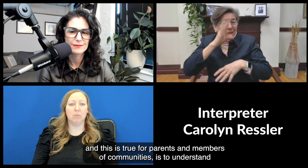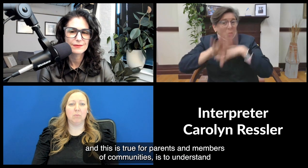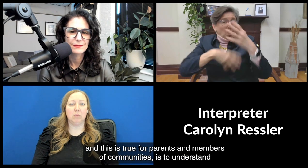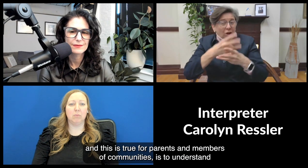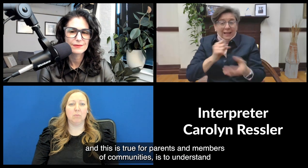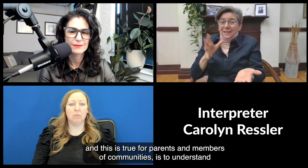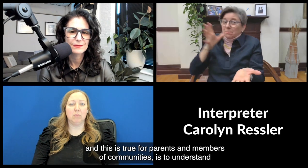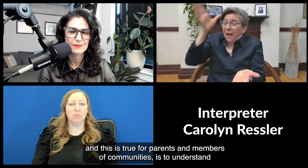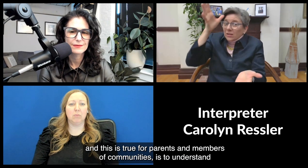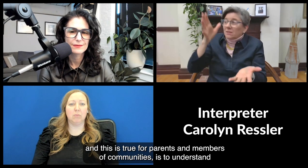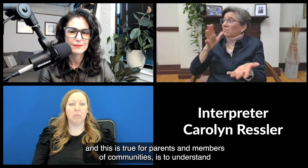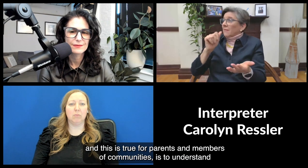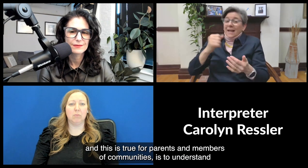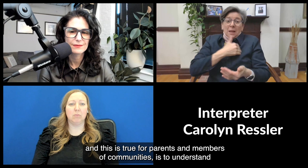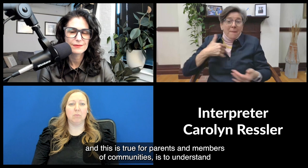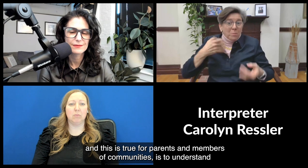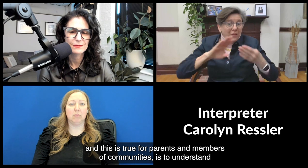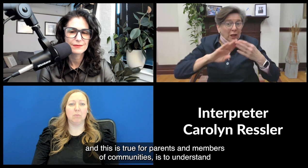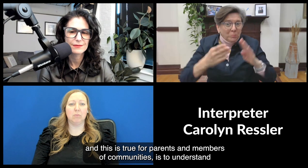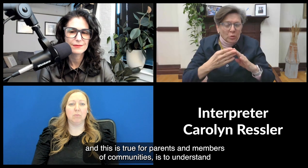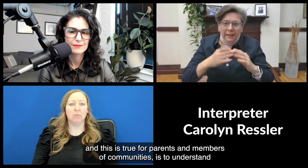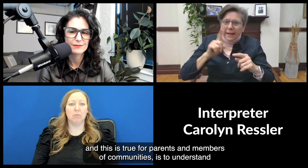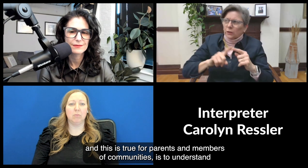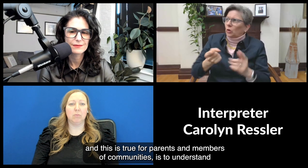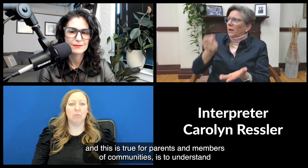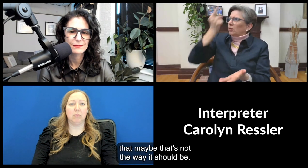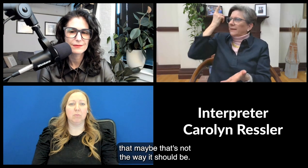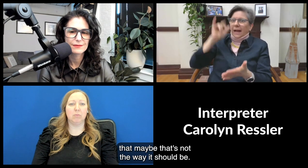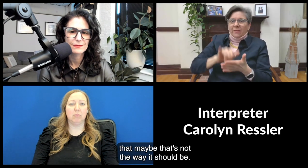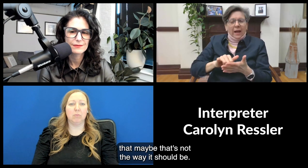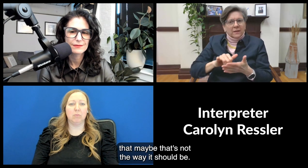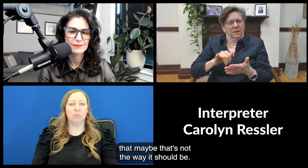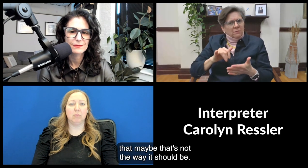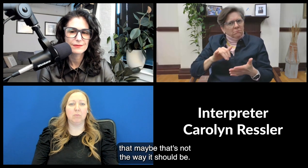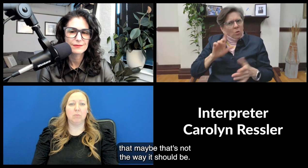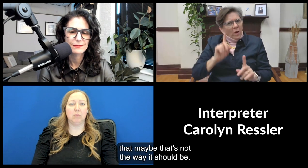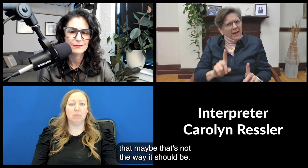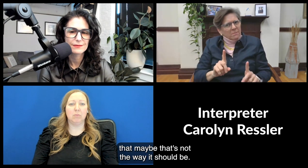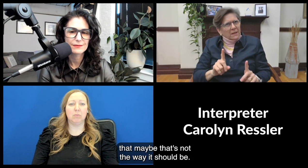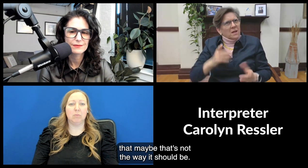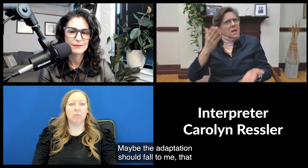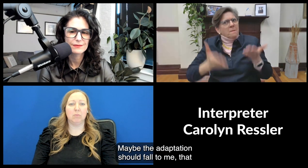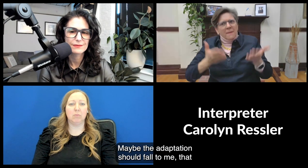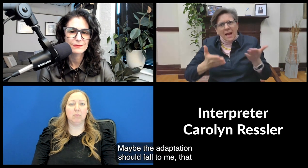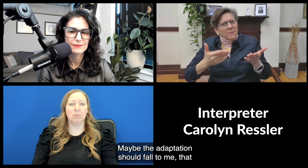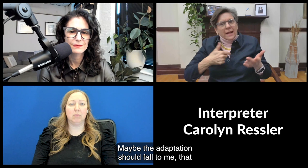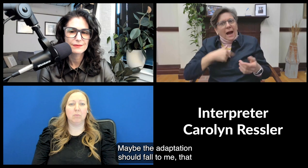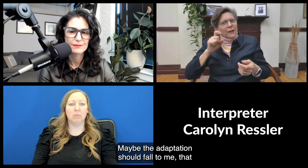And you know, the hardest shift that the world has to make, and this is true for parents and members of communities, is to understand